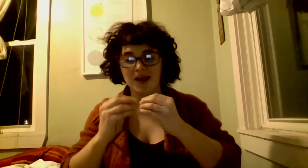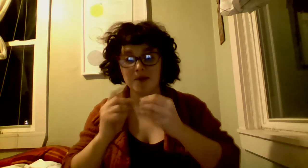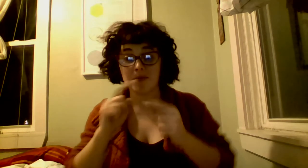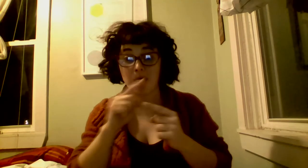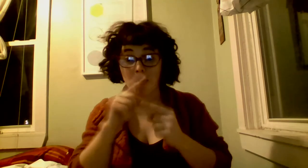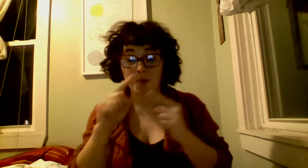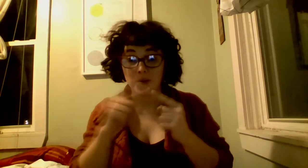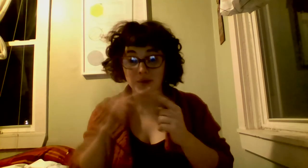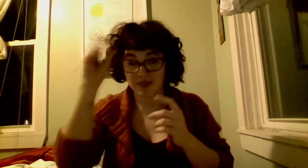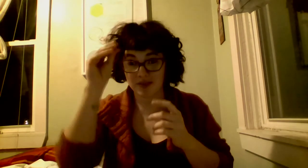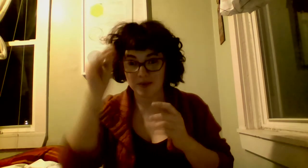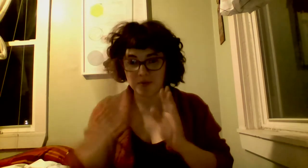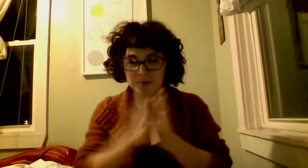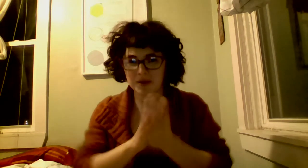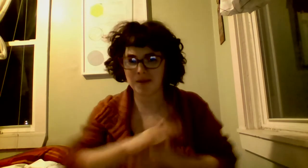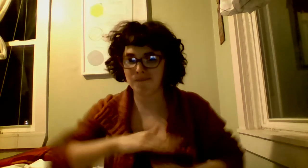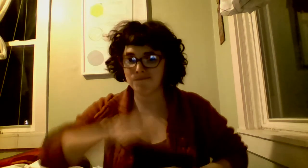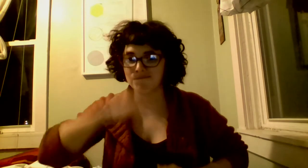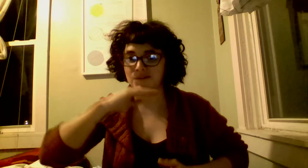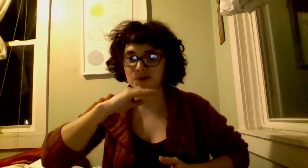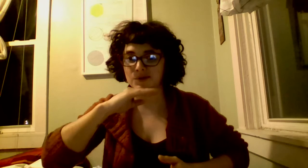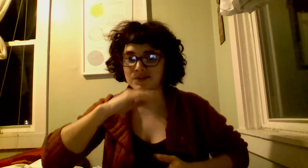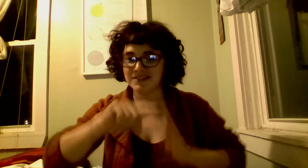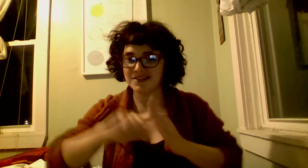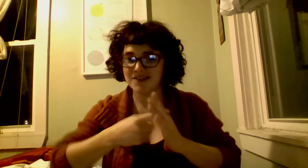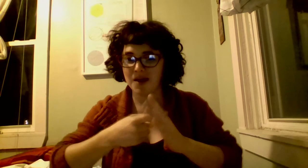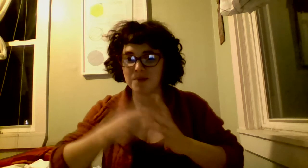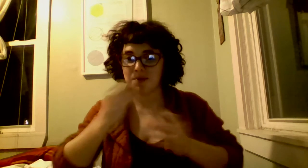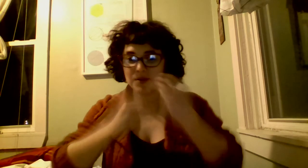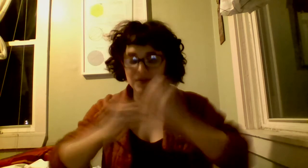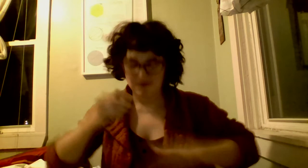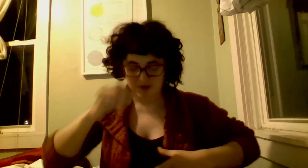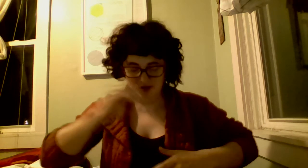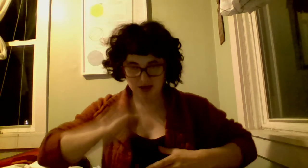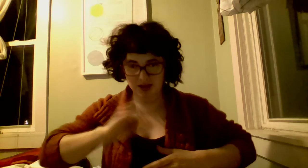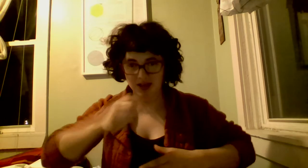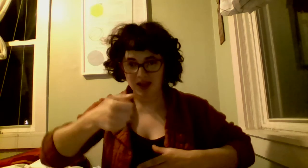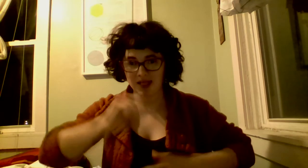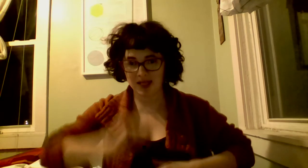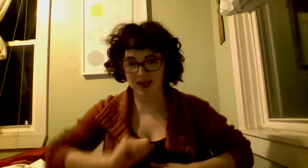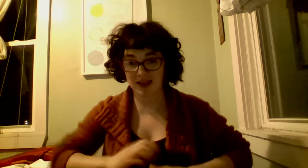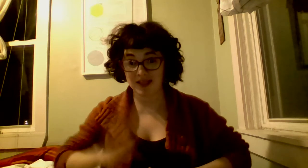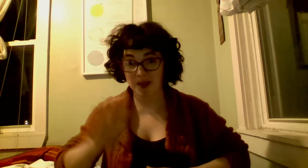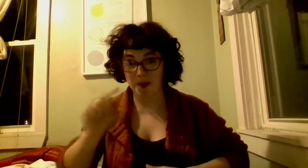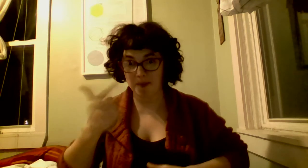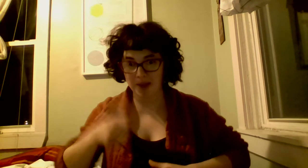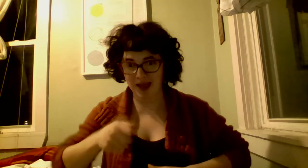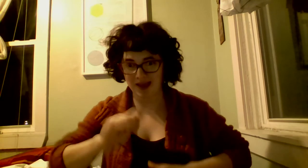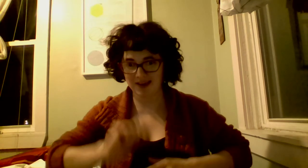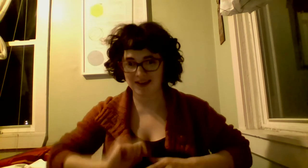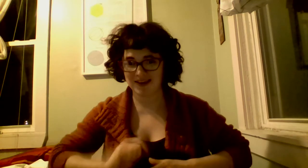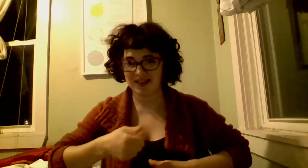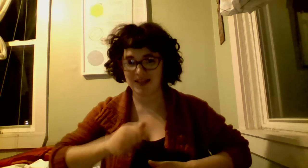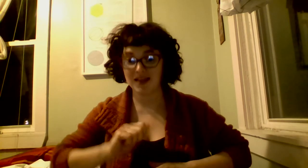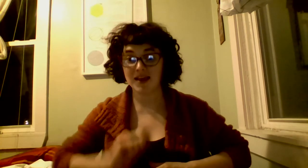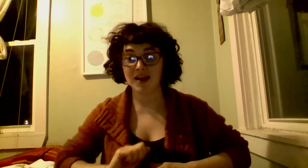he put the food in the pack. And when the pack was full, he got out his knife and he ripped a hole in it, and then he could